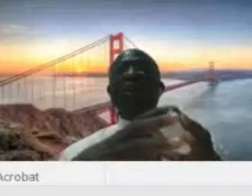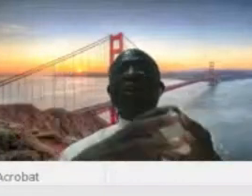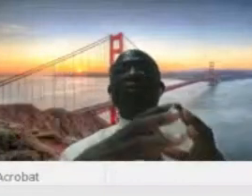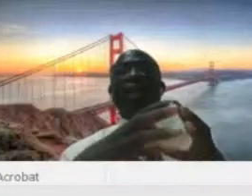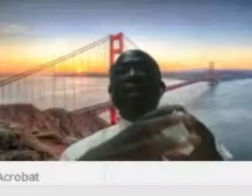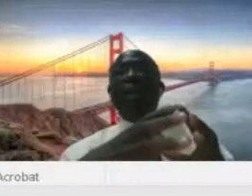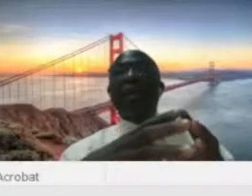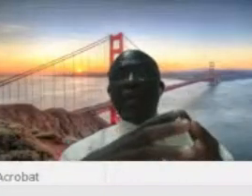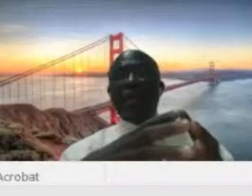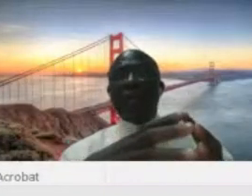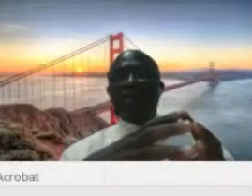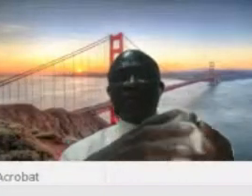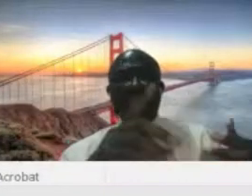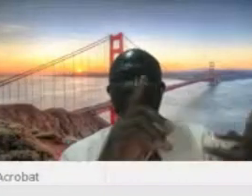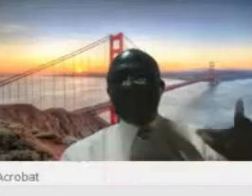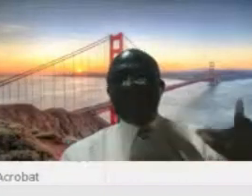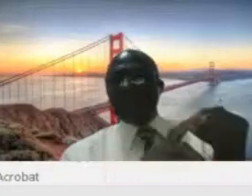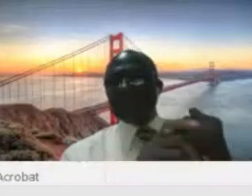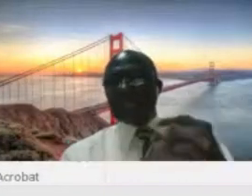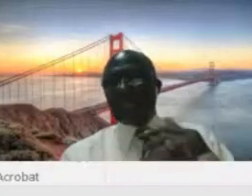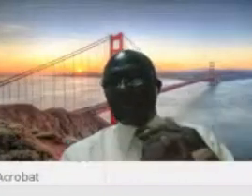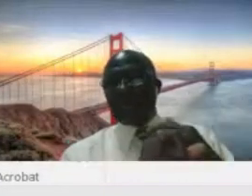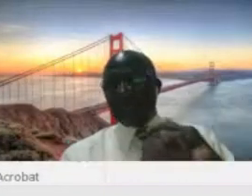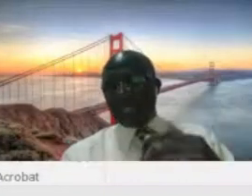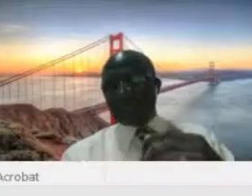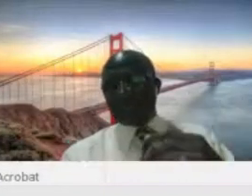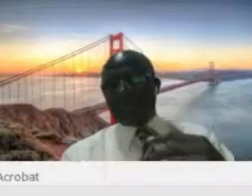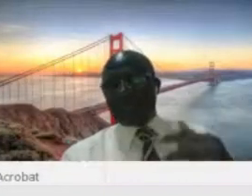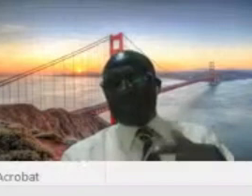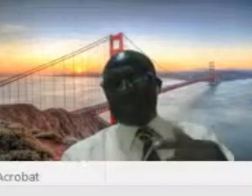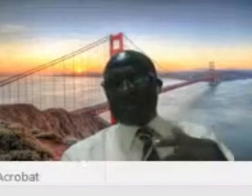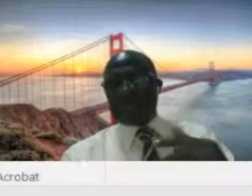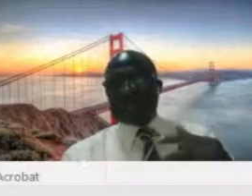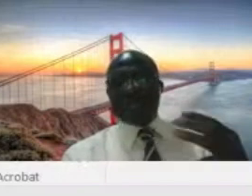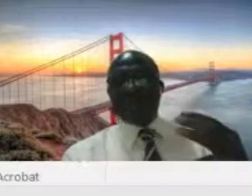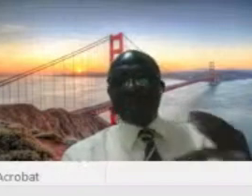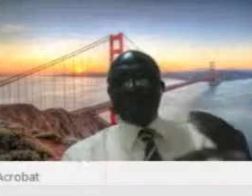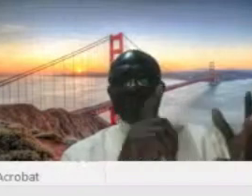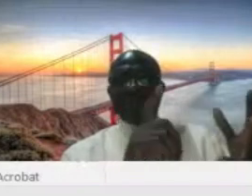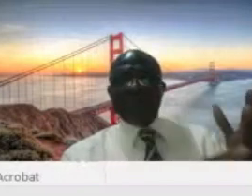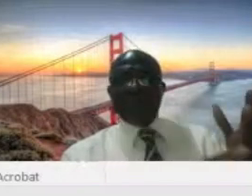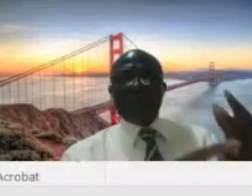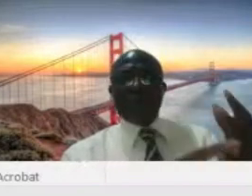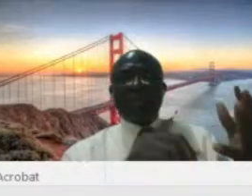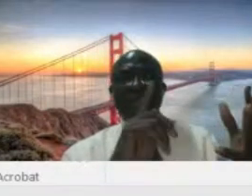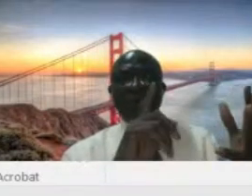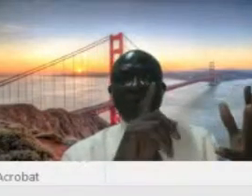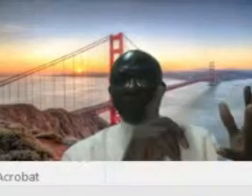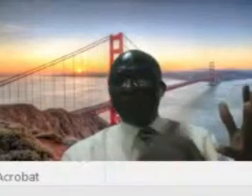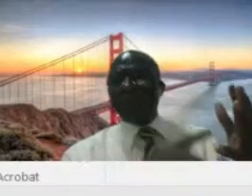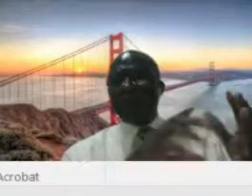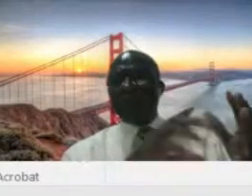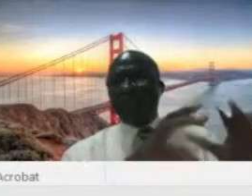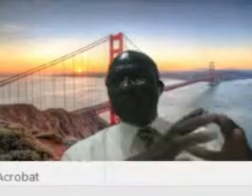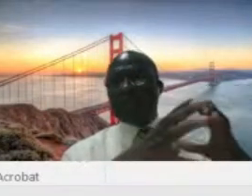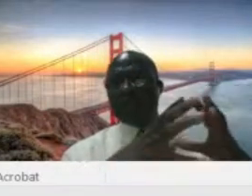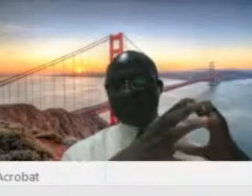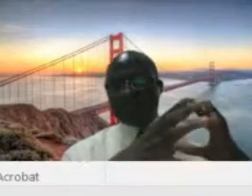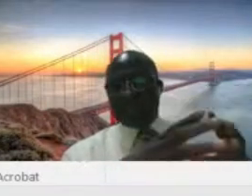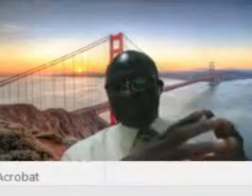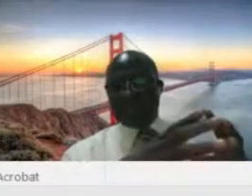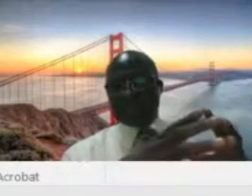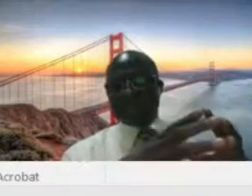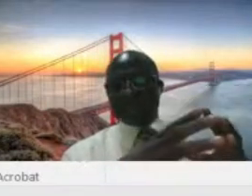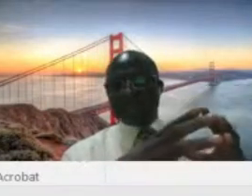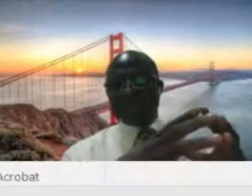not being made fully. And let me tell our participants and audience here, the moment people begin to have